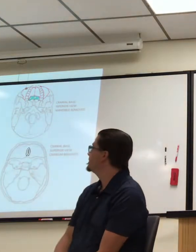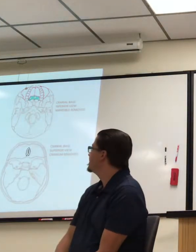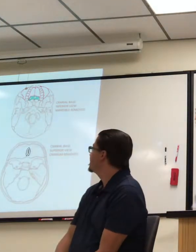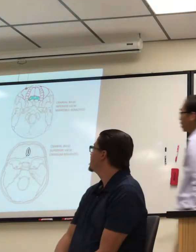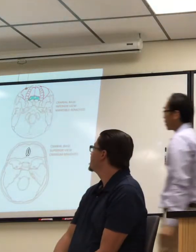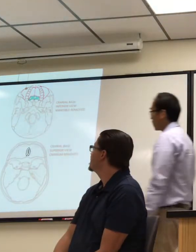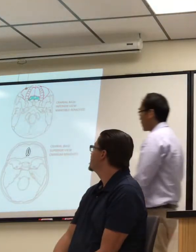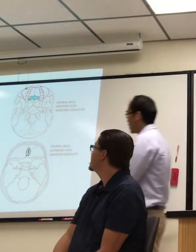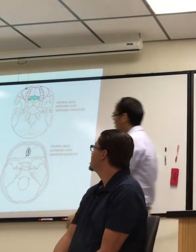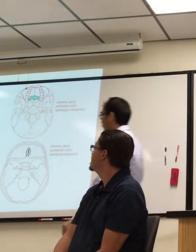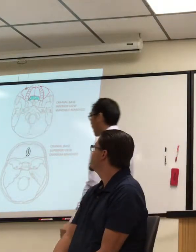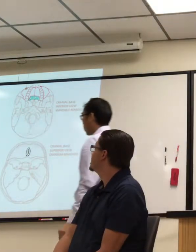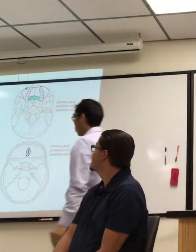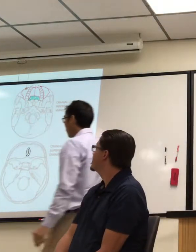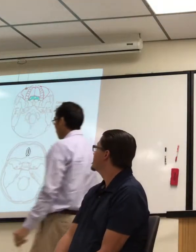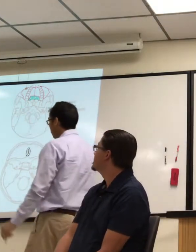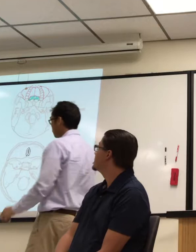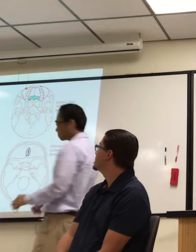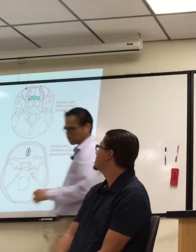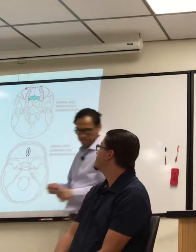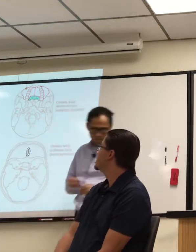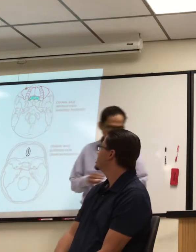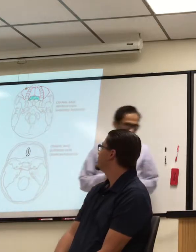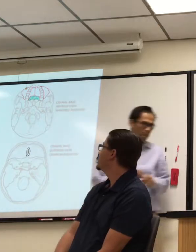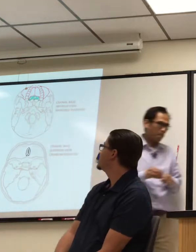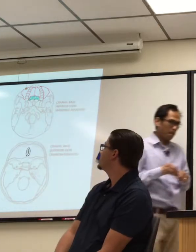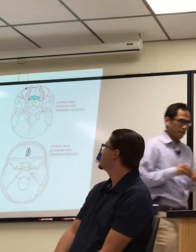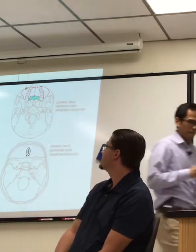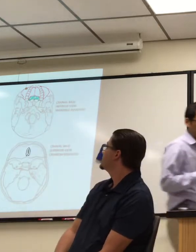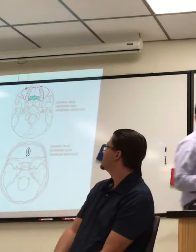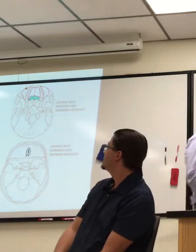So look on the medial eye orbit.